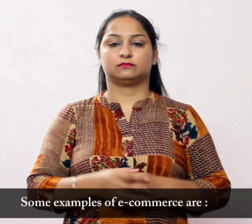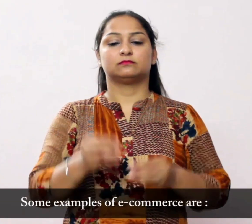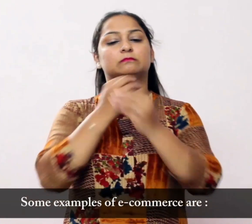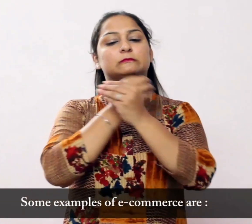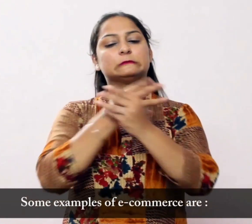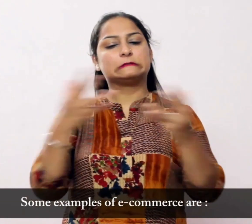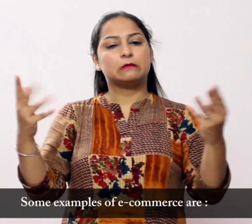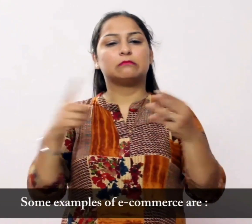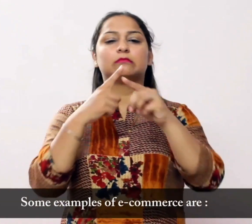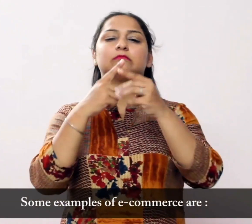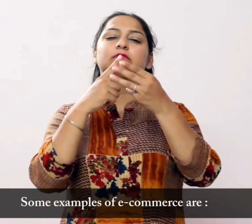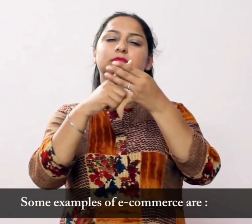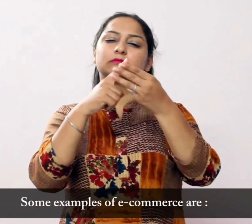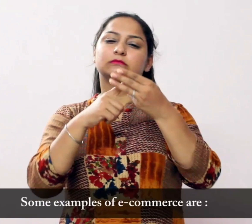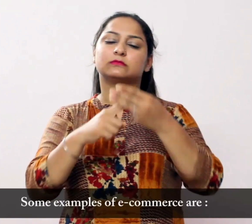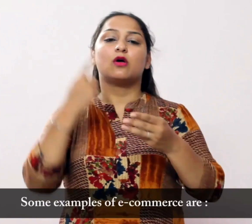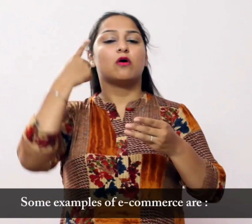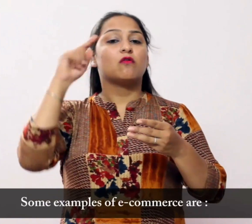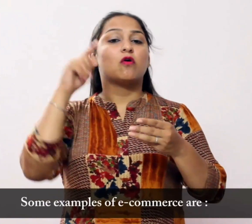Some examples of e-commerce are